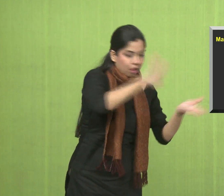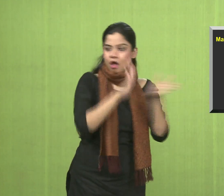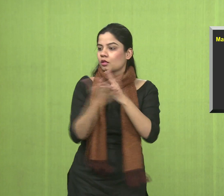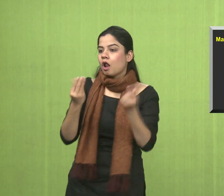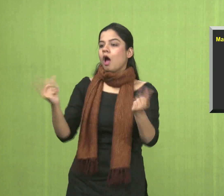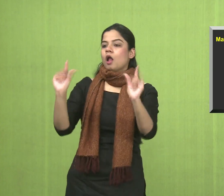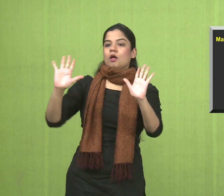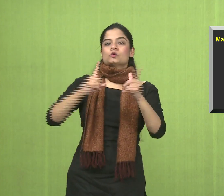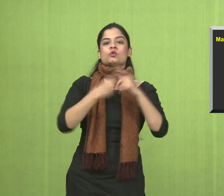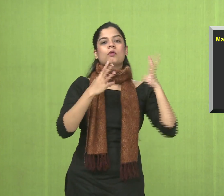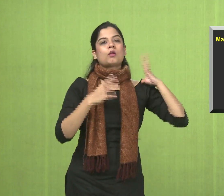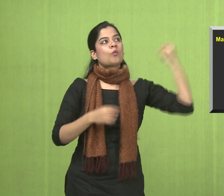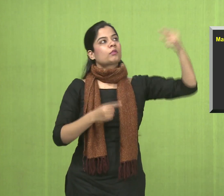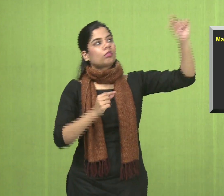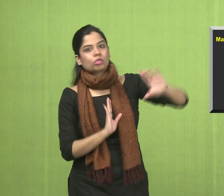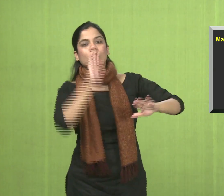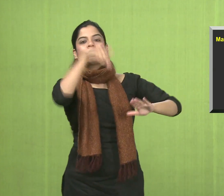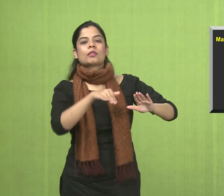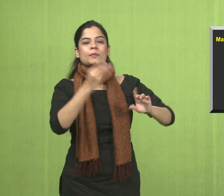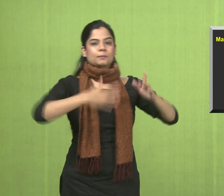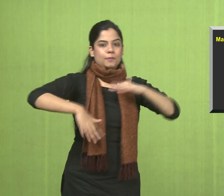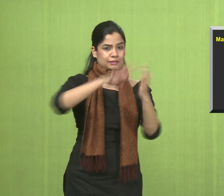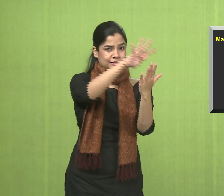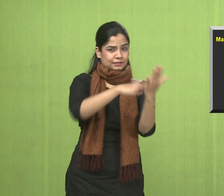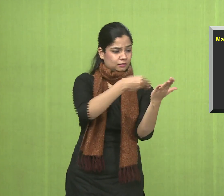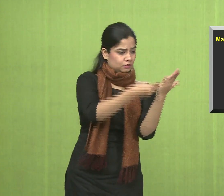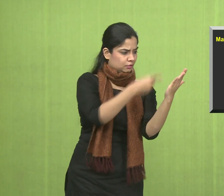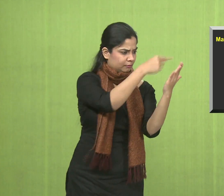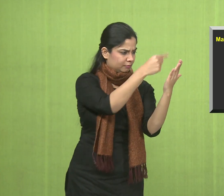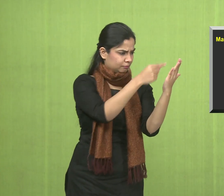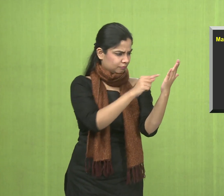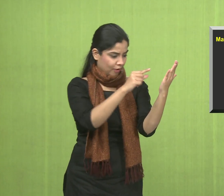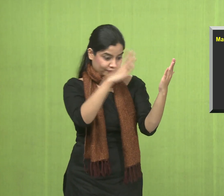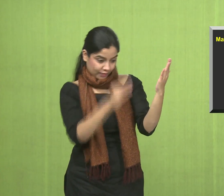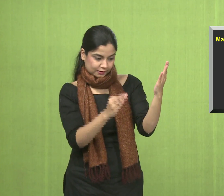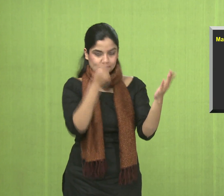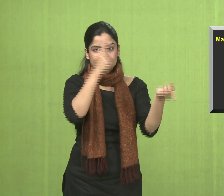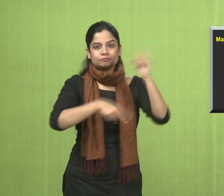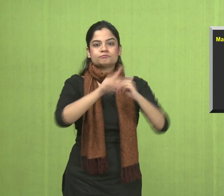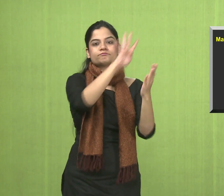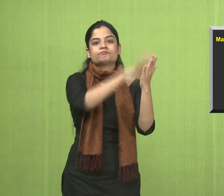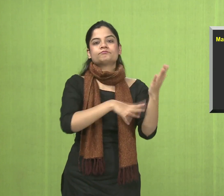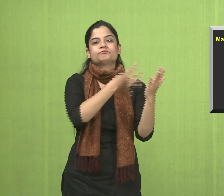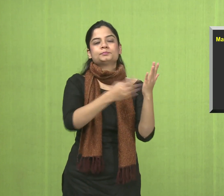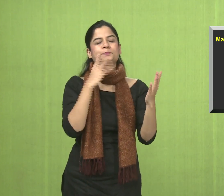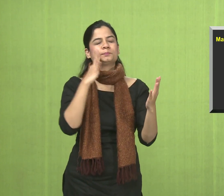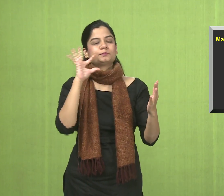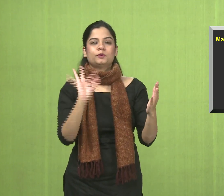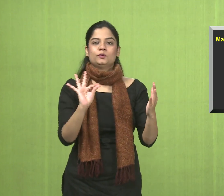has been spent. It's very important that you write it down. If you're not writing it down, you will not know where your money is getting spent. It's